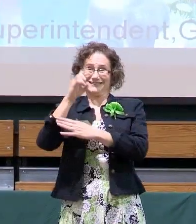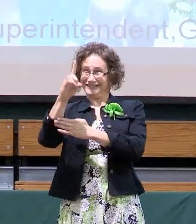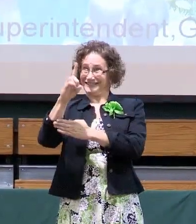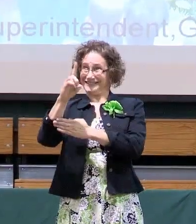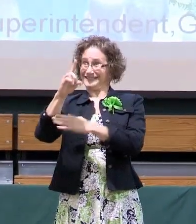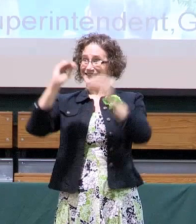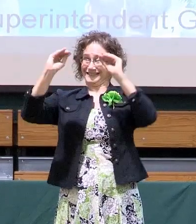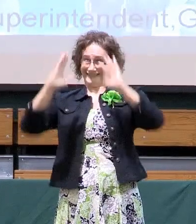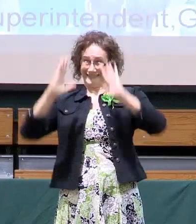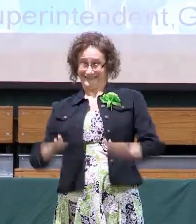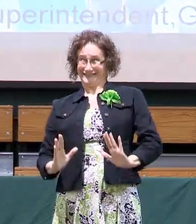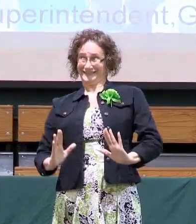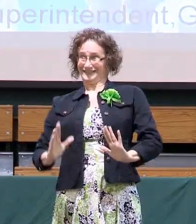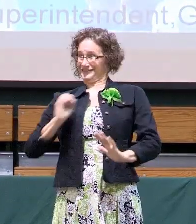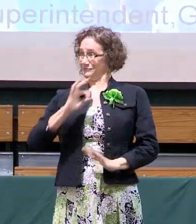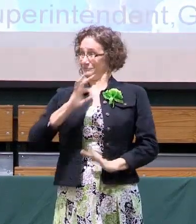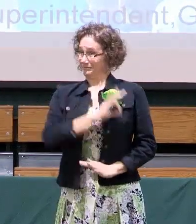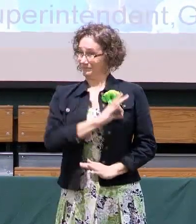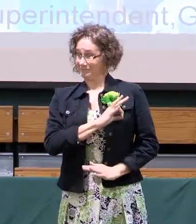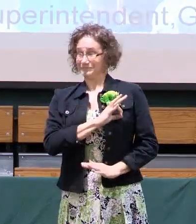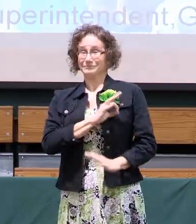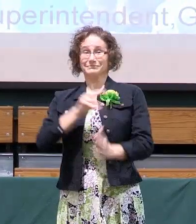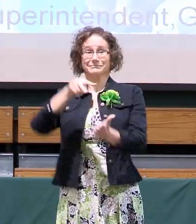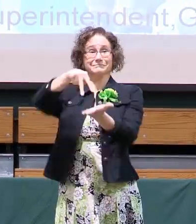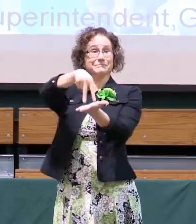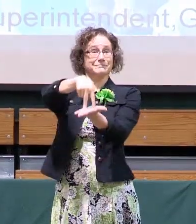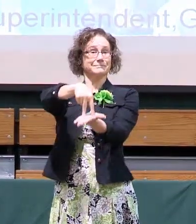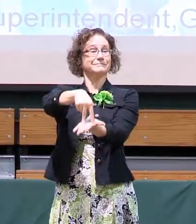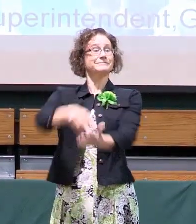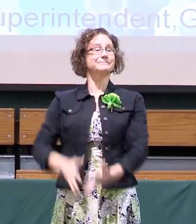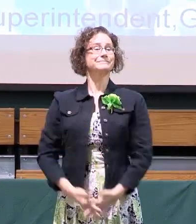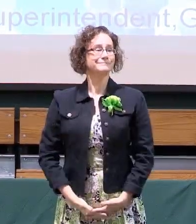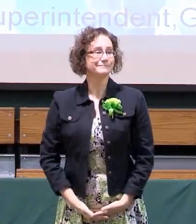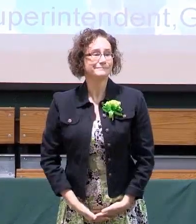Former GSD, faculty and staff.